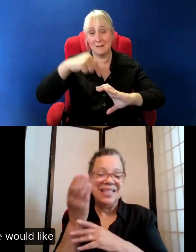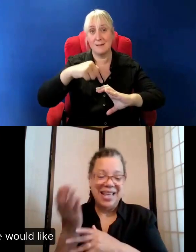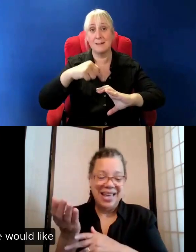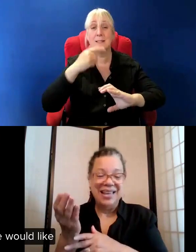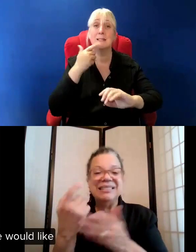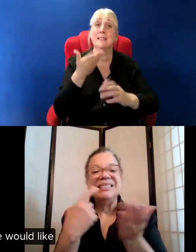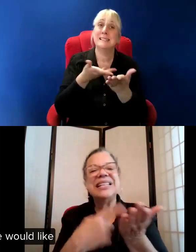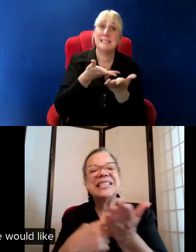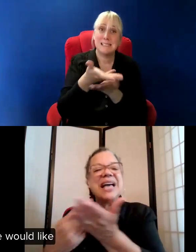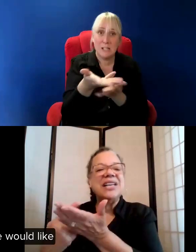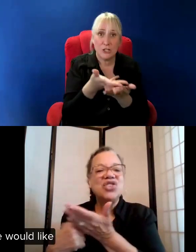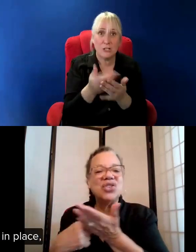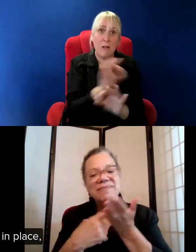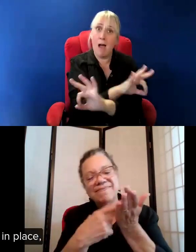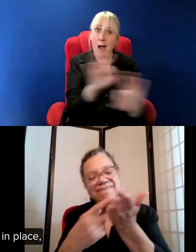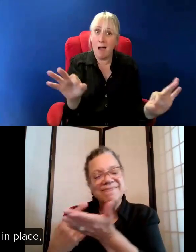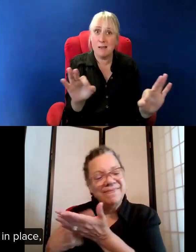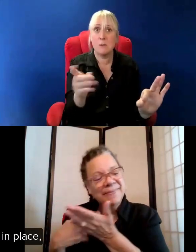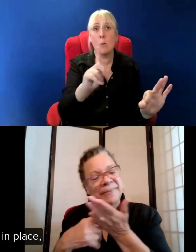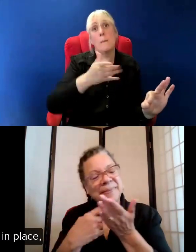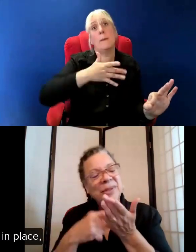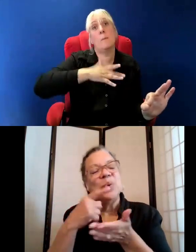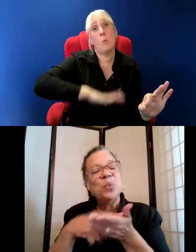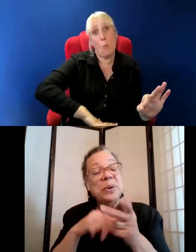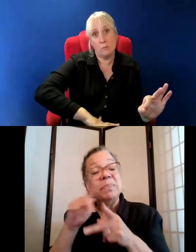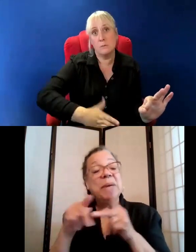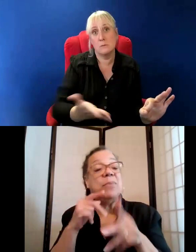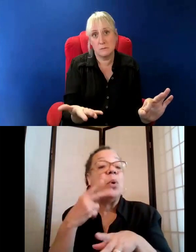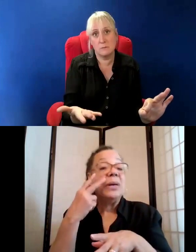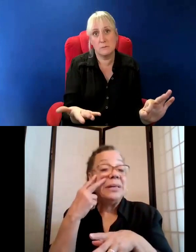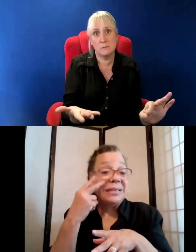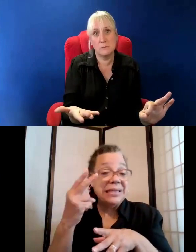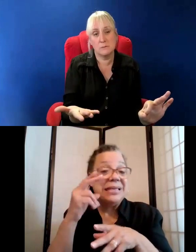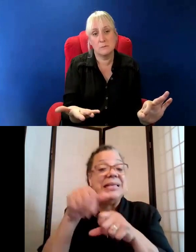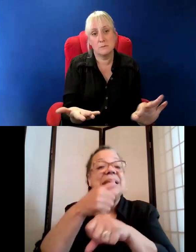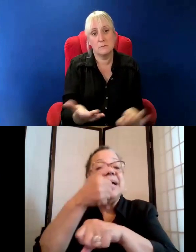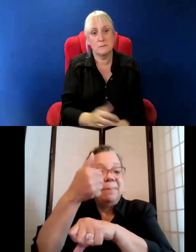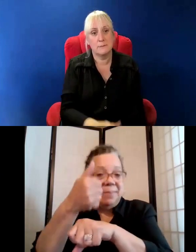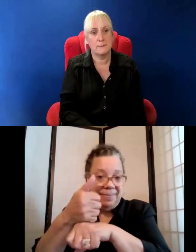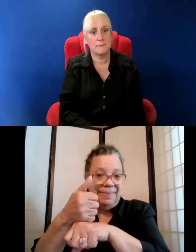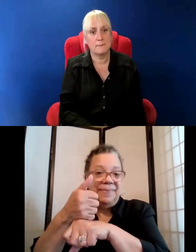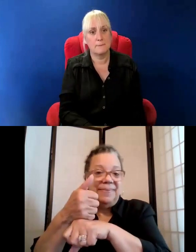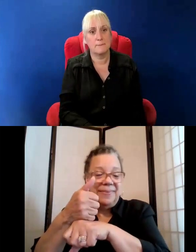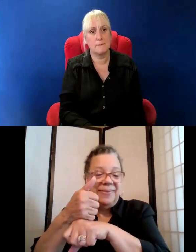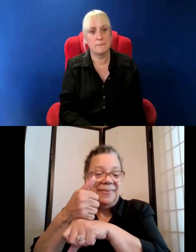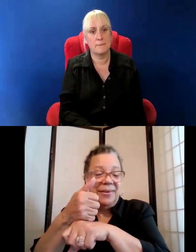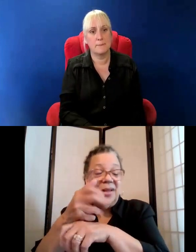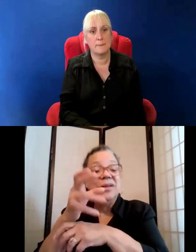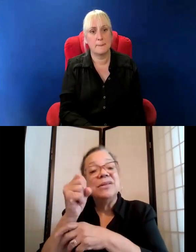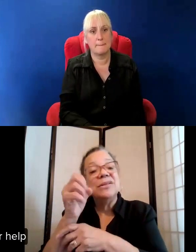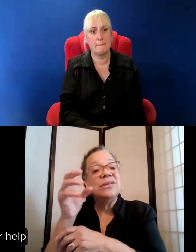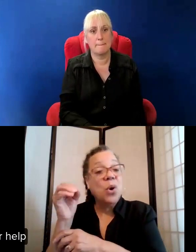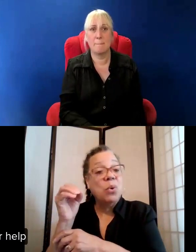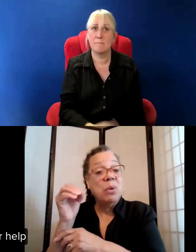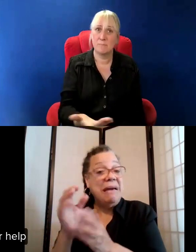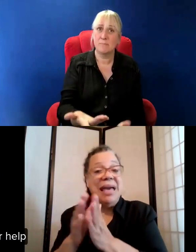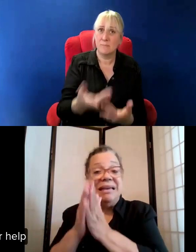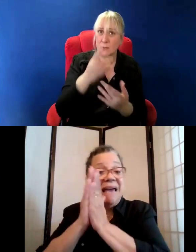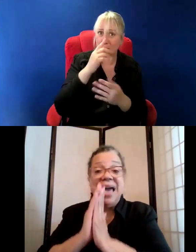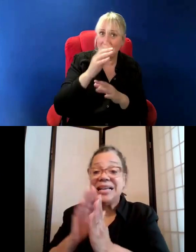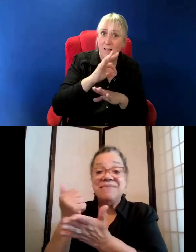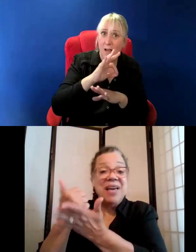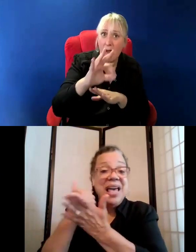discussion, what people would like to be put in place, you know, sort of, you know, and ask for